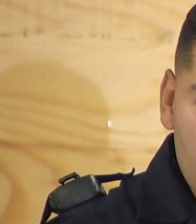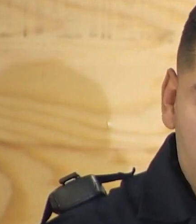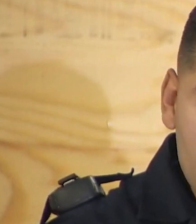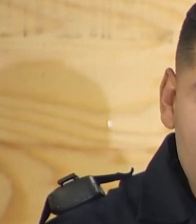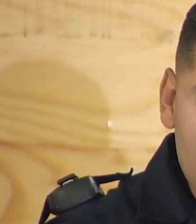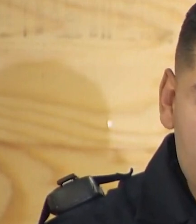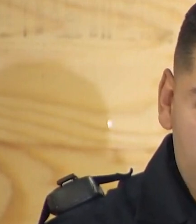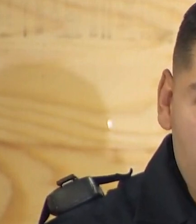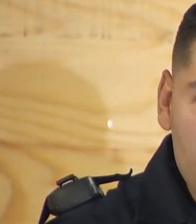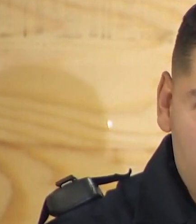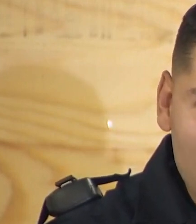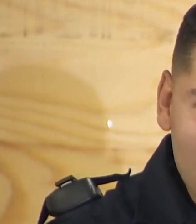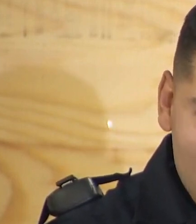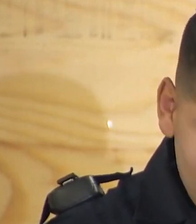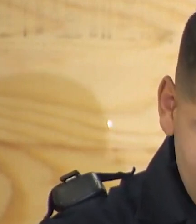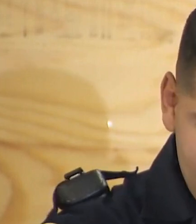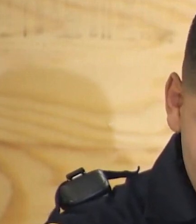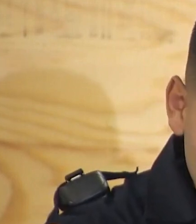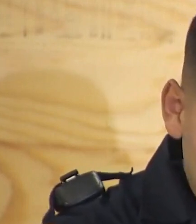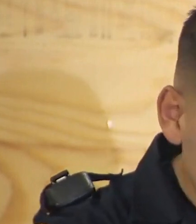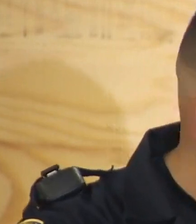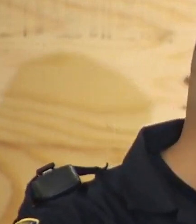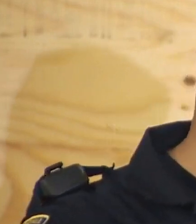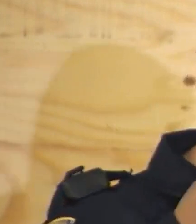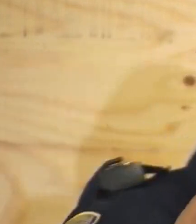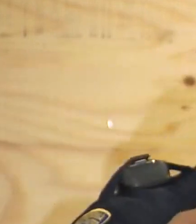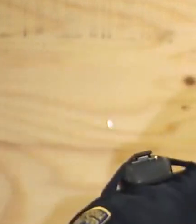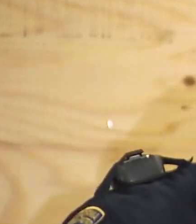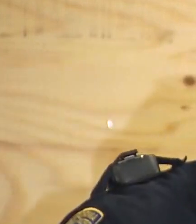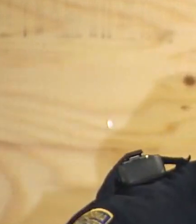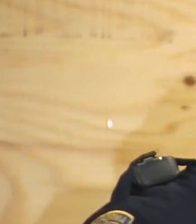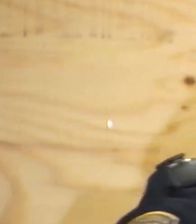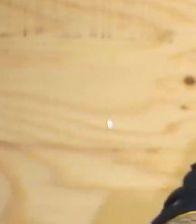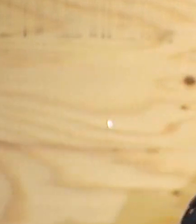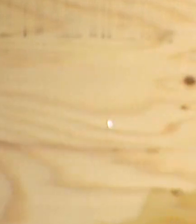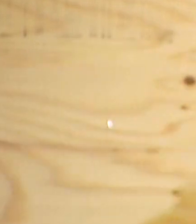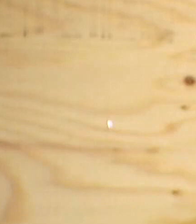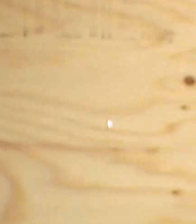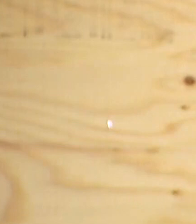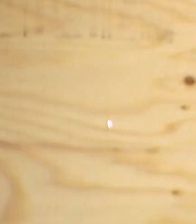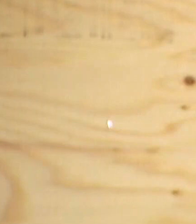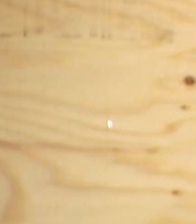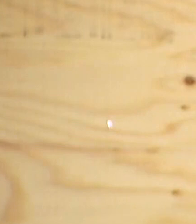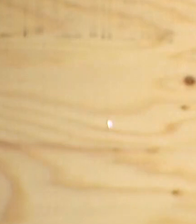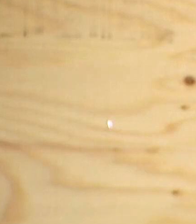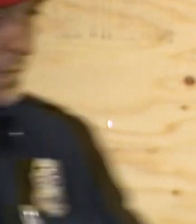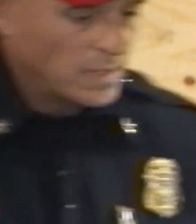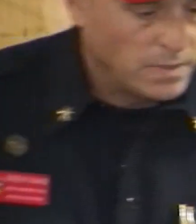preguntas lo podemos hacer en español. Muchísimas gracias.